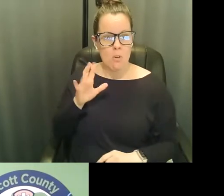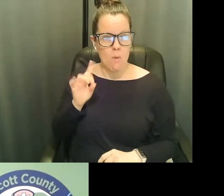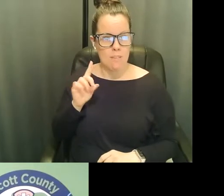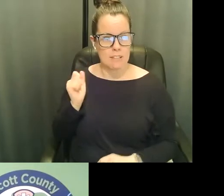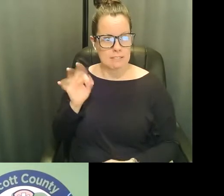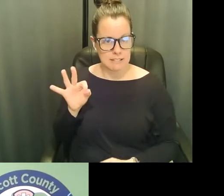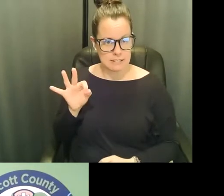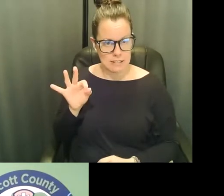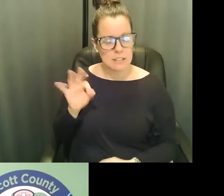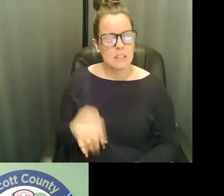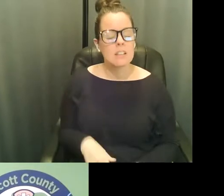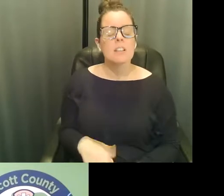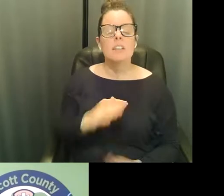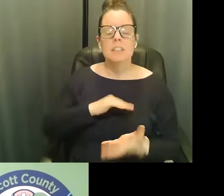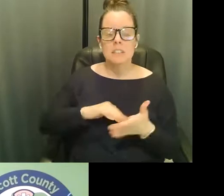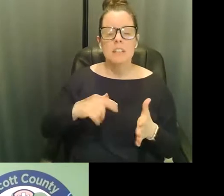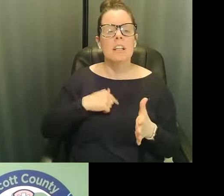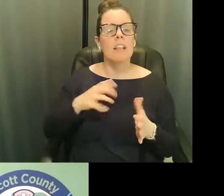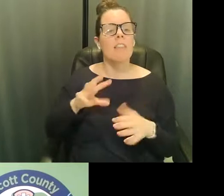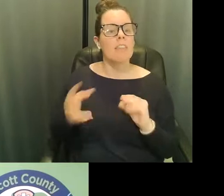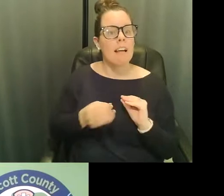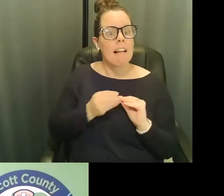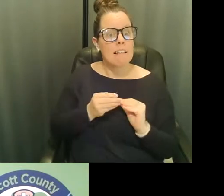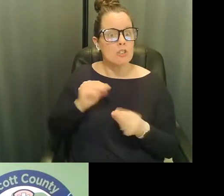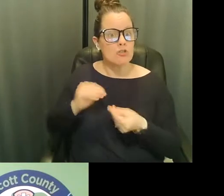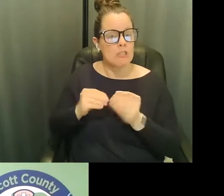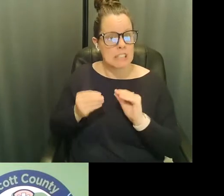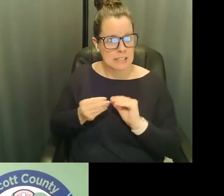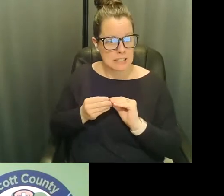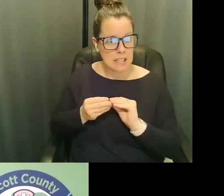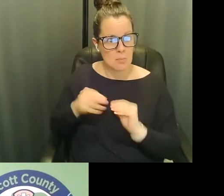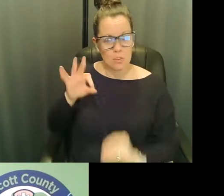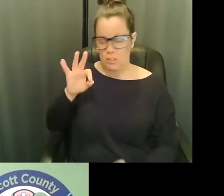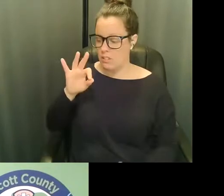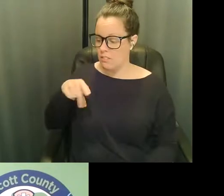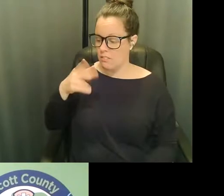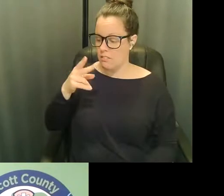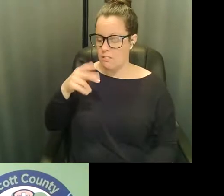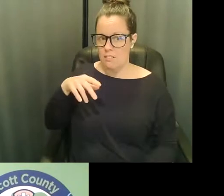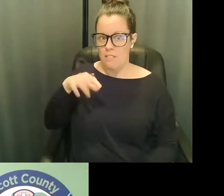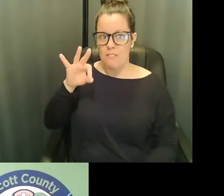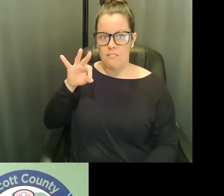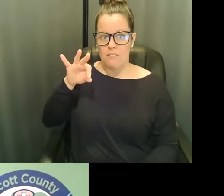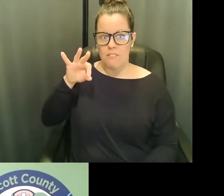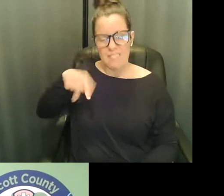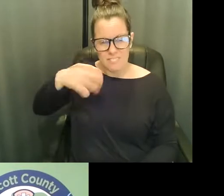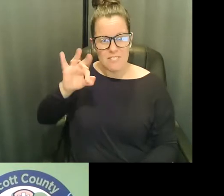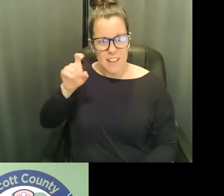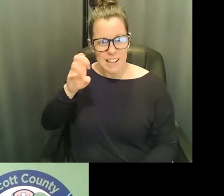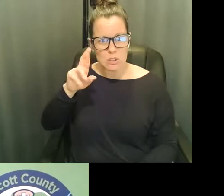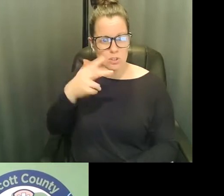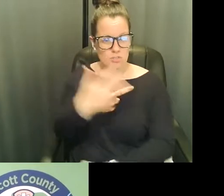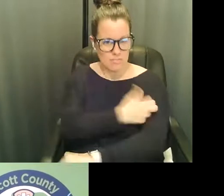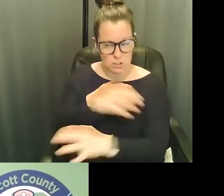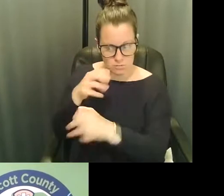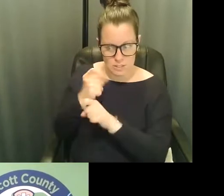The extra allotment of Pfizer vaccine from the state of Iowa was received and